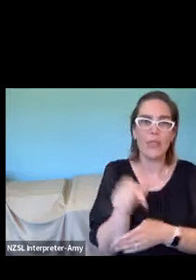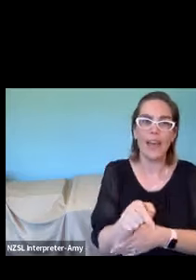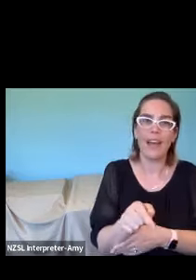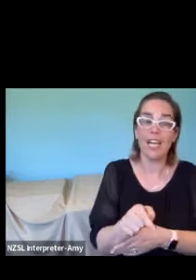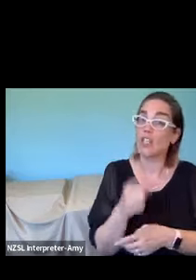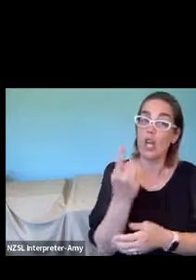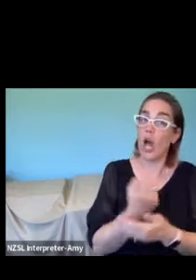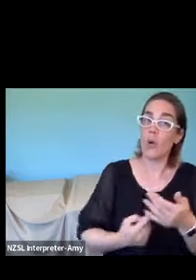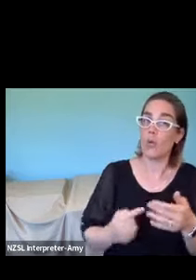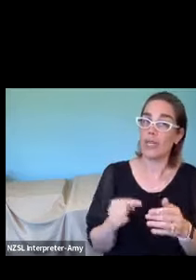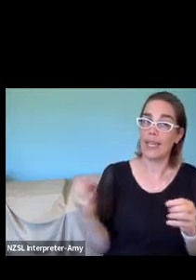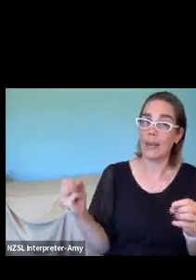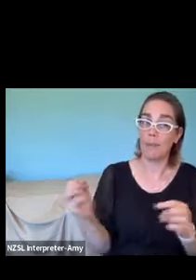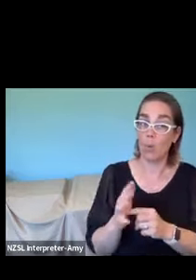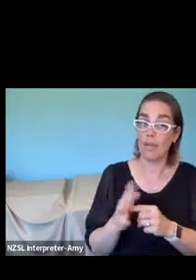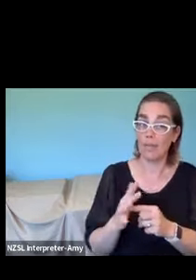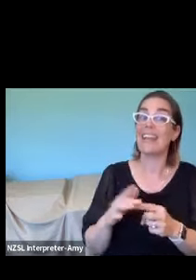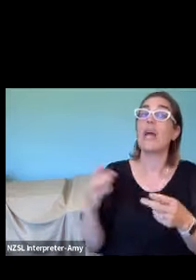important, but it's a priority.